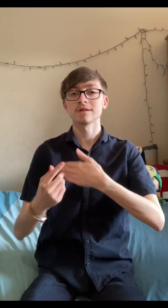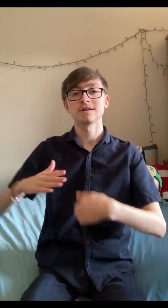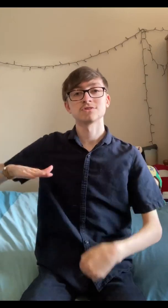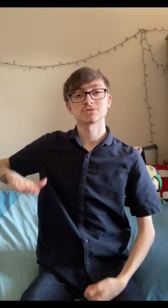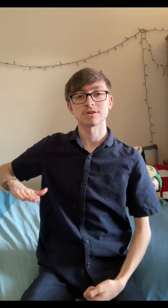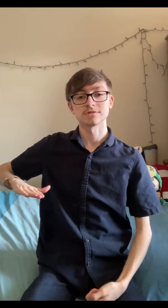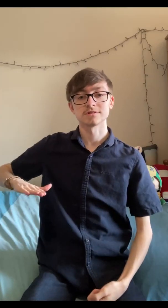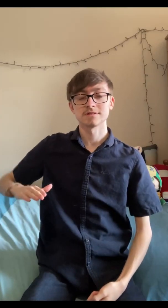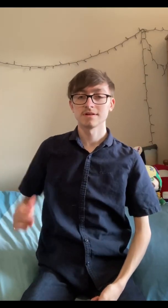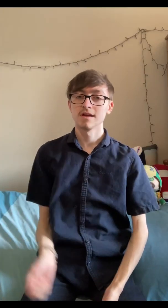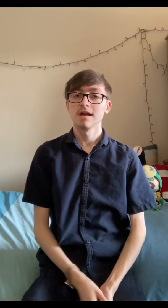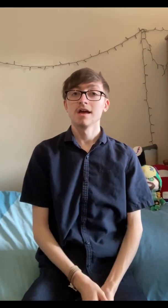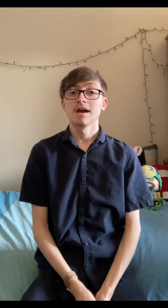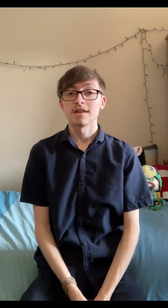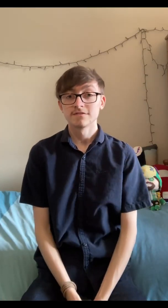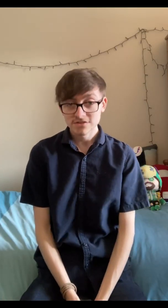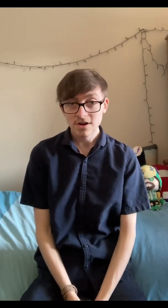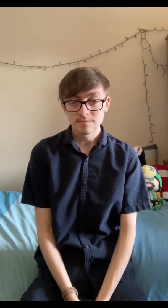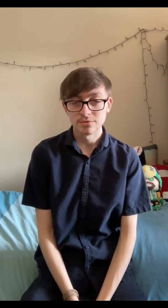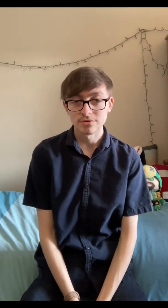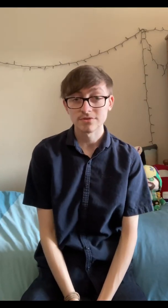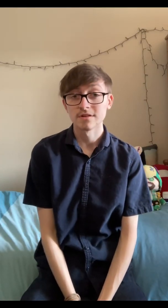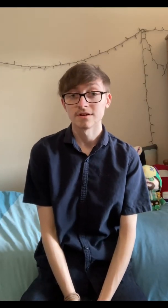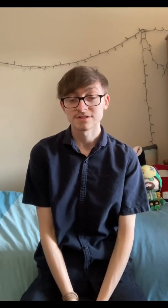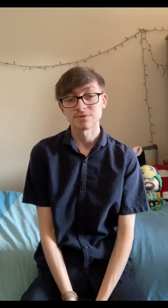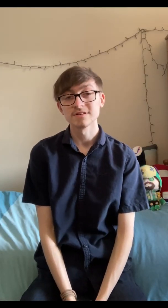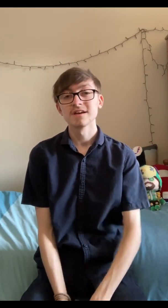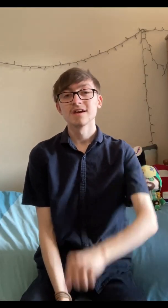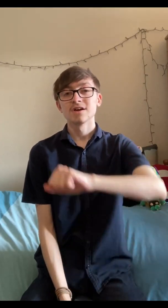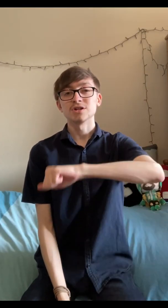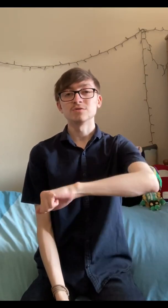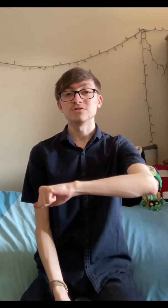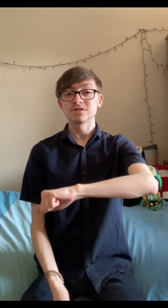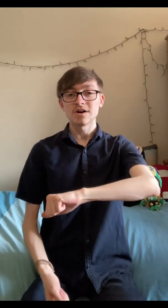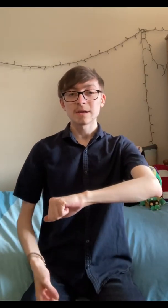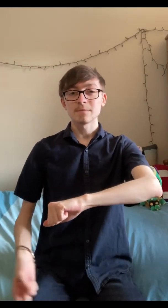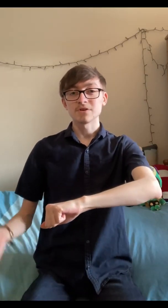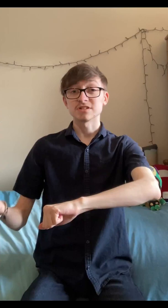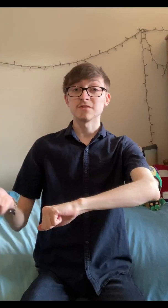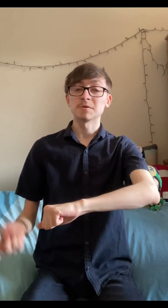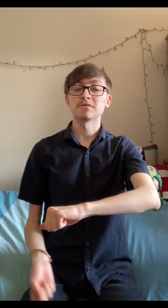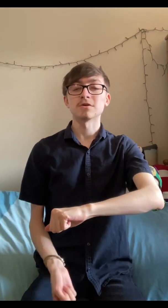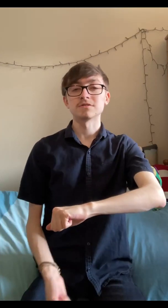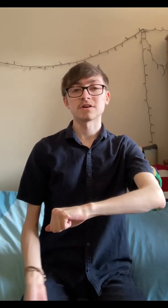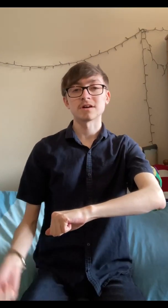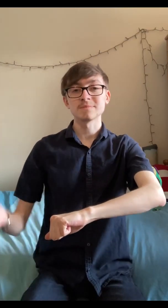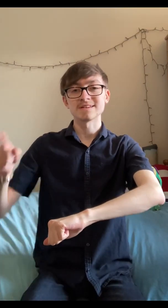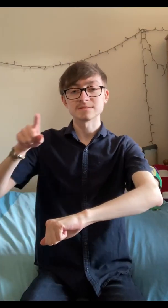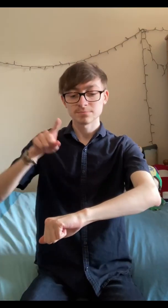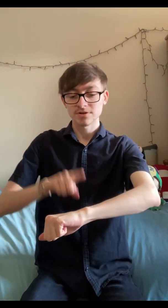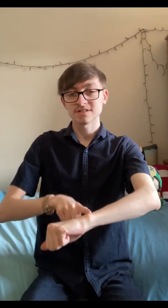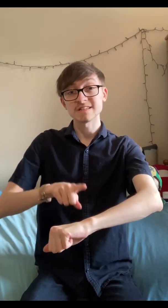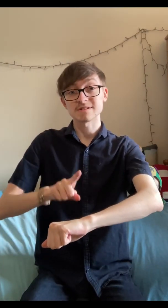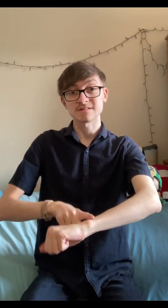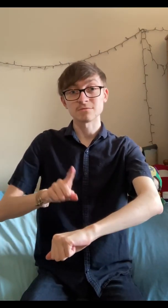only child. And then for time porn, the last one, you would do time, which if you remember on time is pointing at the imaginary